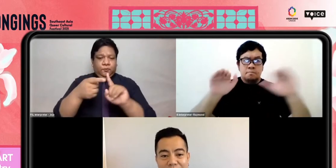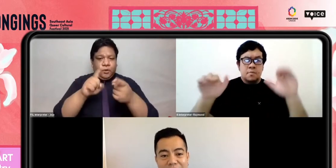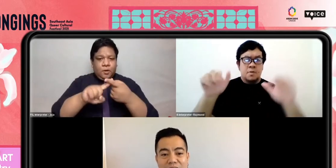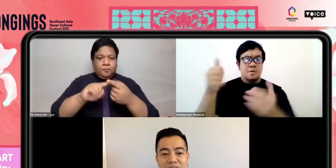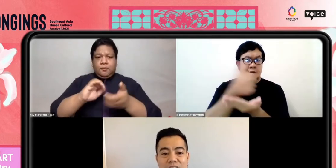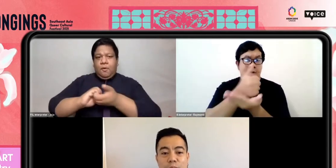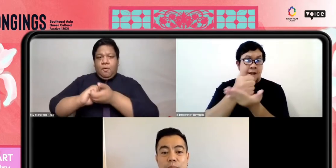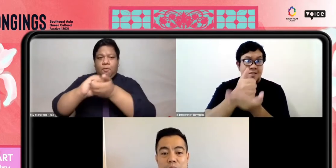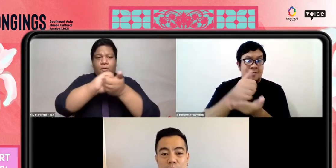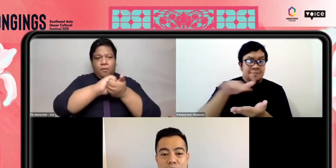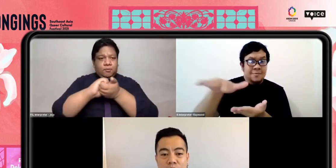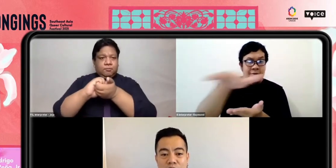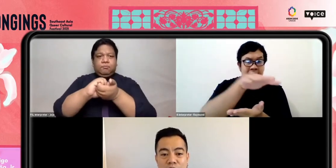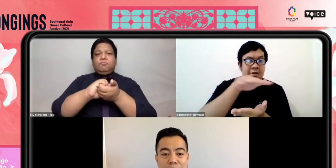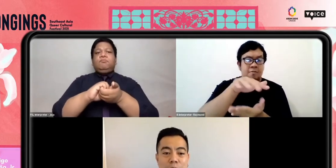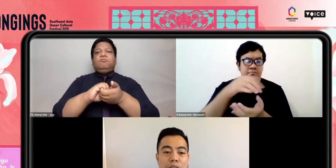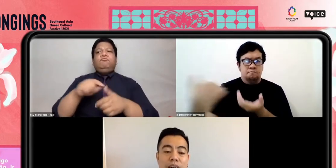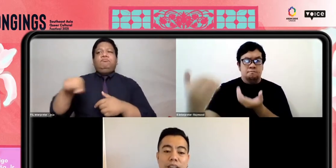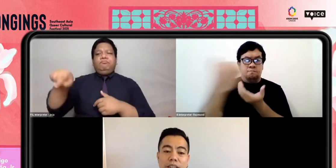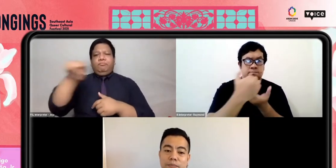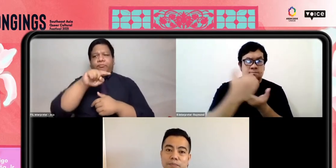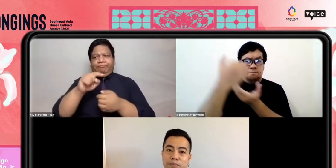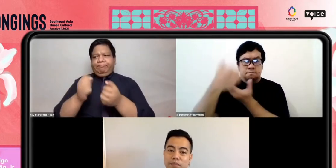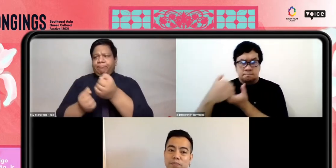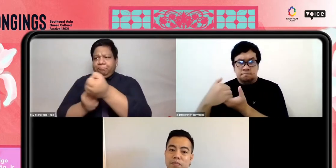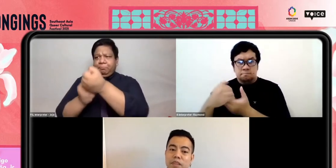join hands with the people of Myanmar.